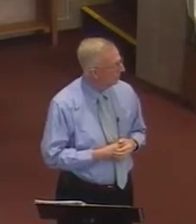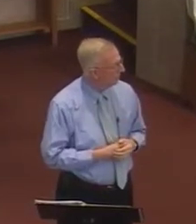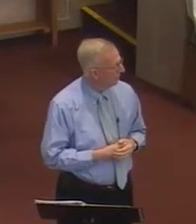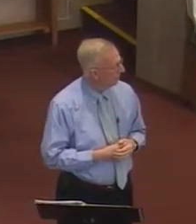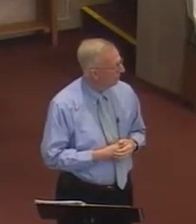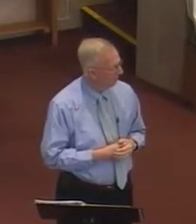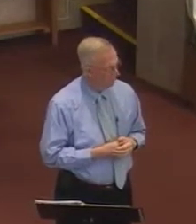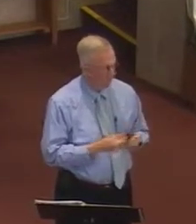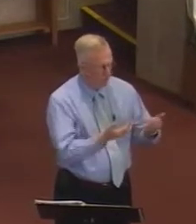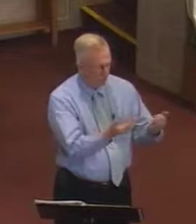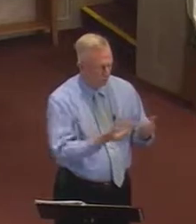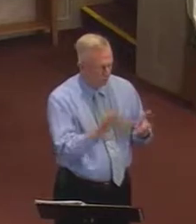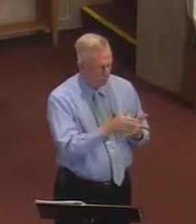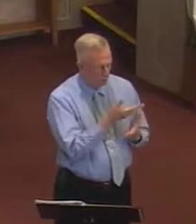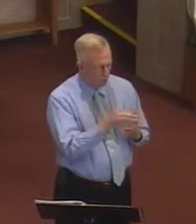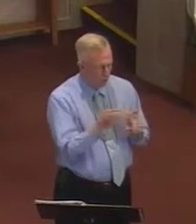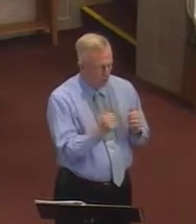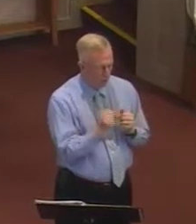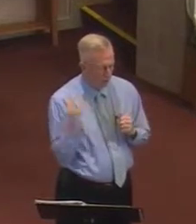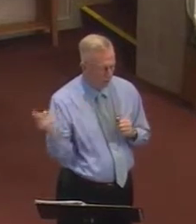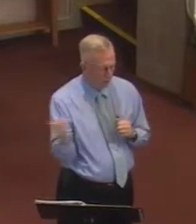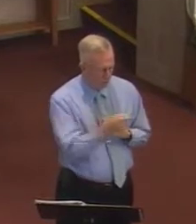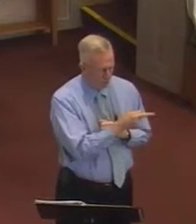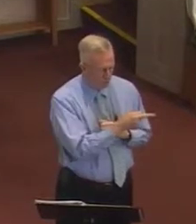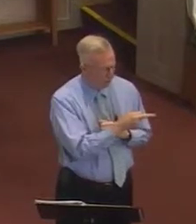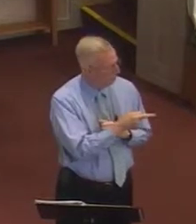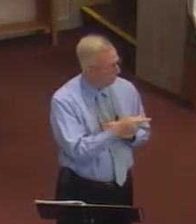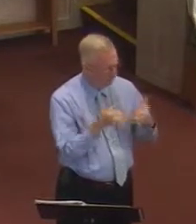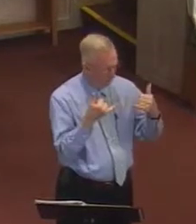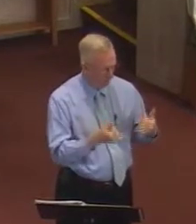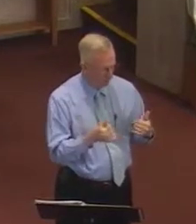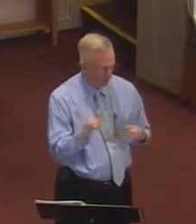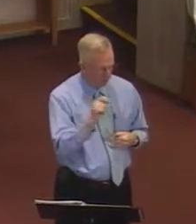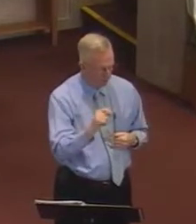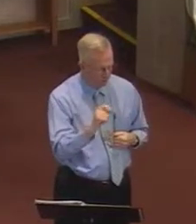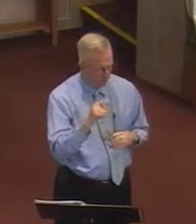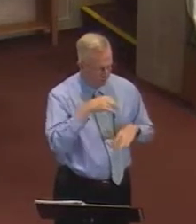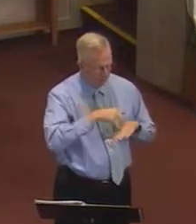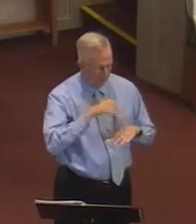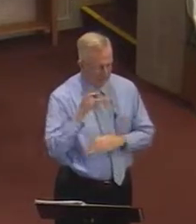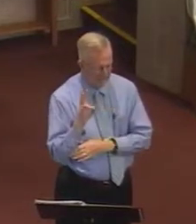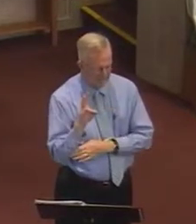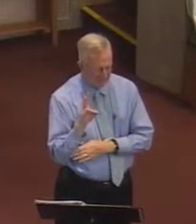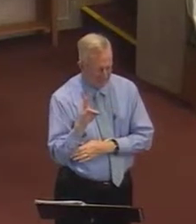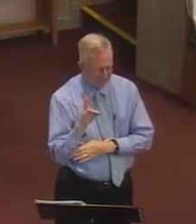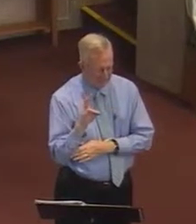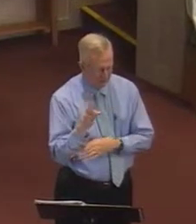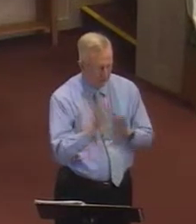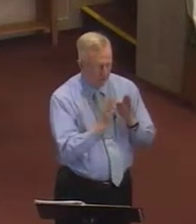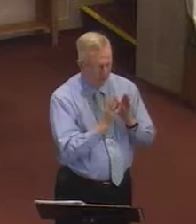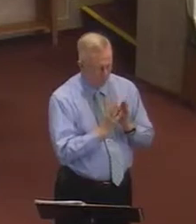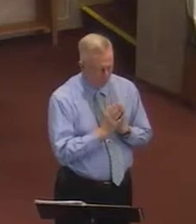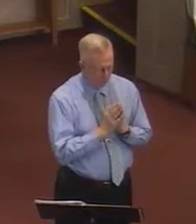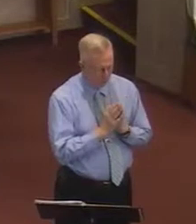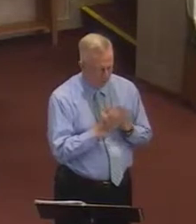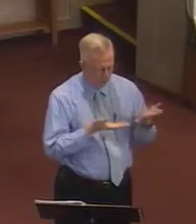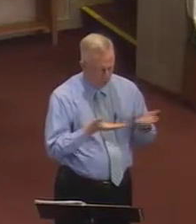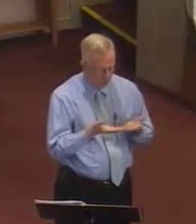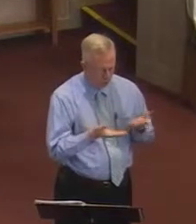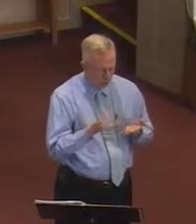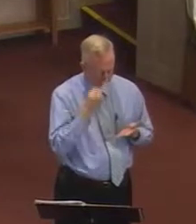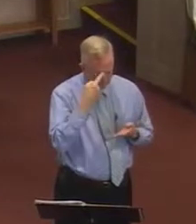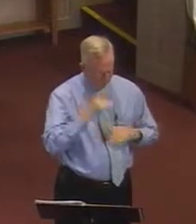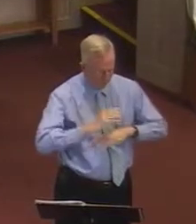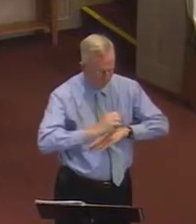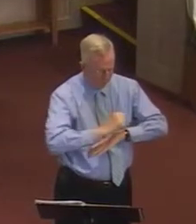I want to share with you this Tuesday at 7 p.m. there's a prayer service for cancer